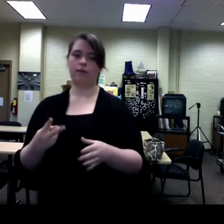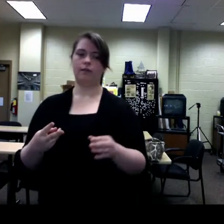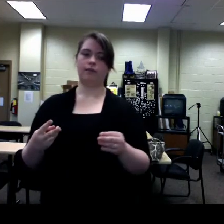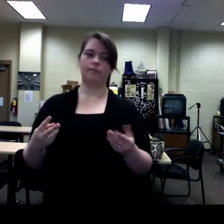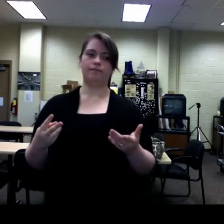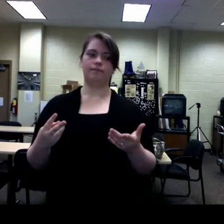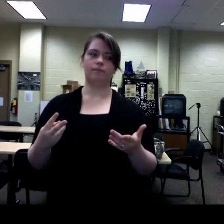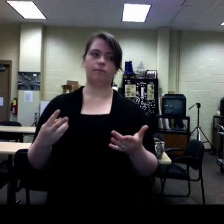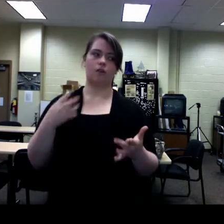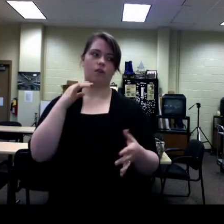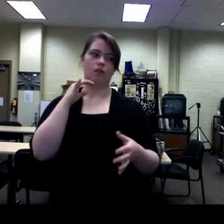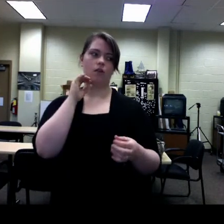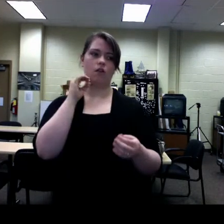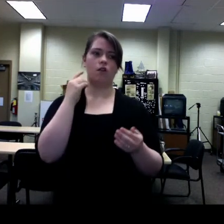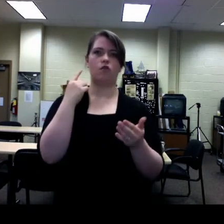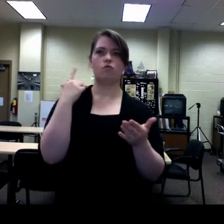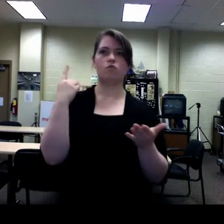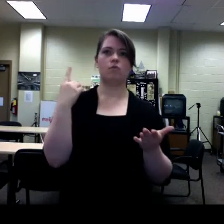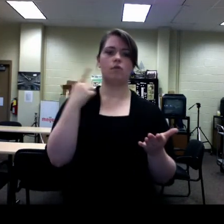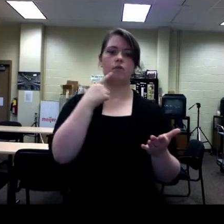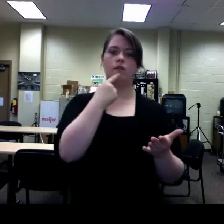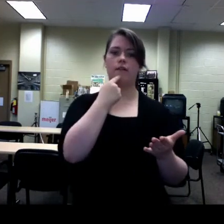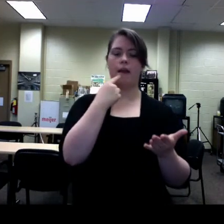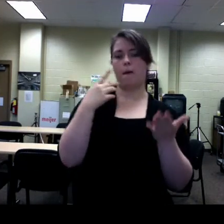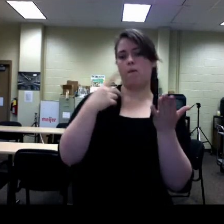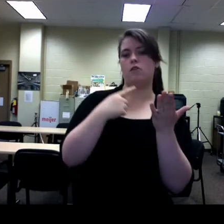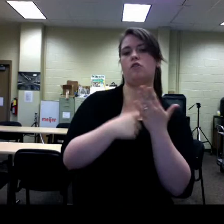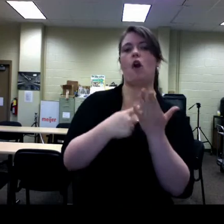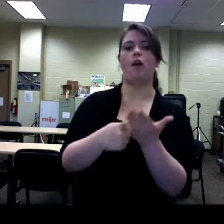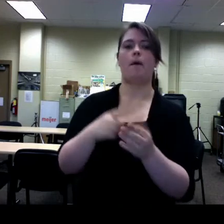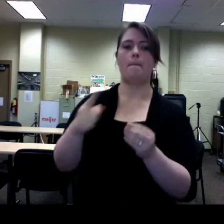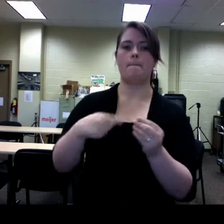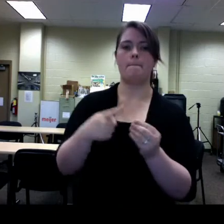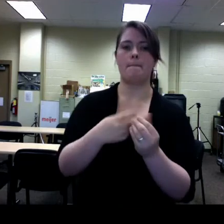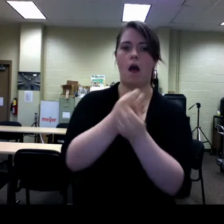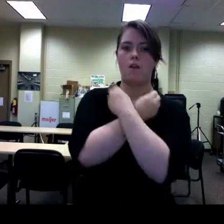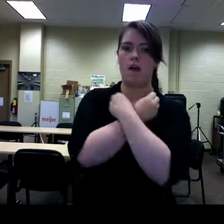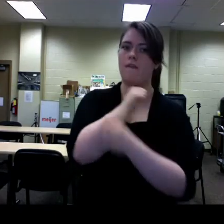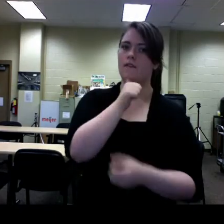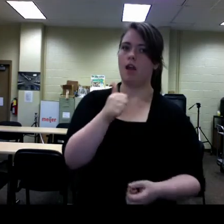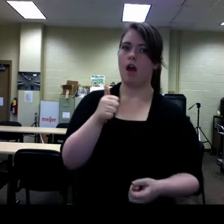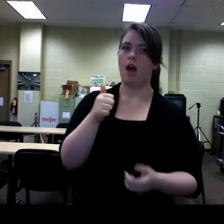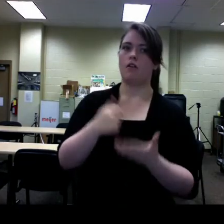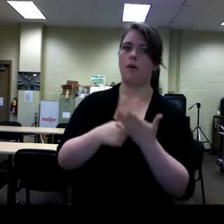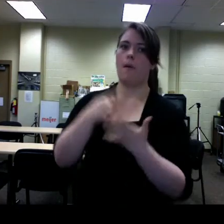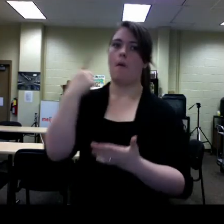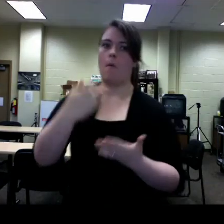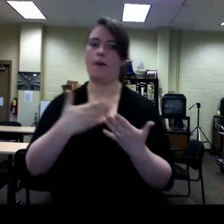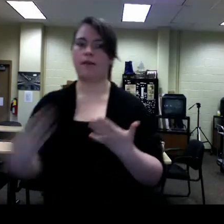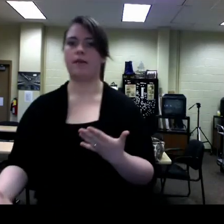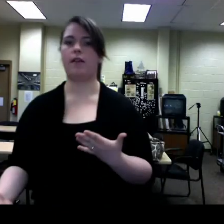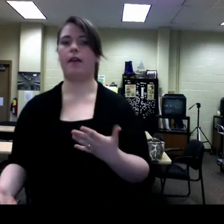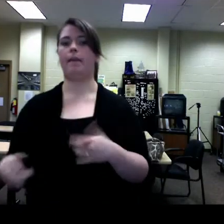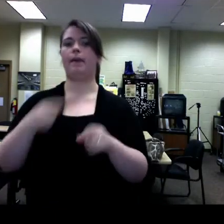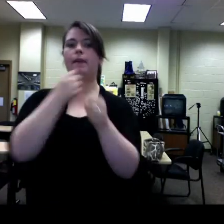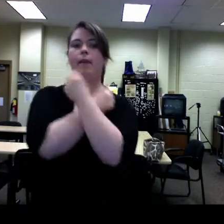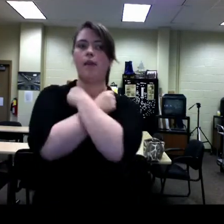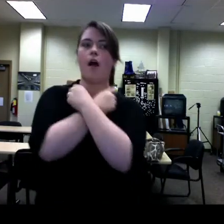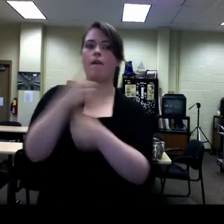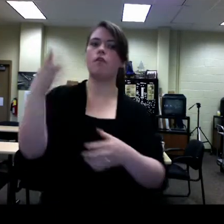about love, we're not talking about one thing. But the kind of love you experience in your life varies. The love that you have for